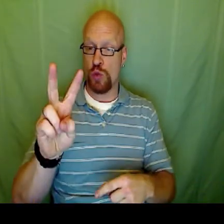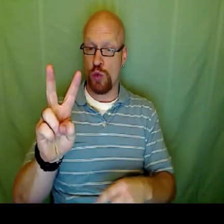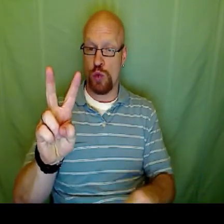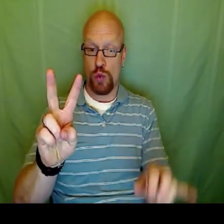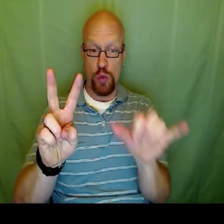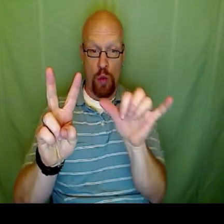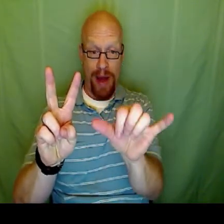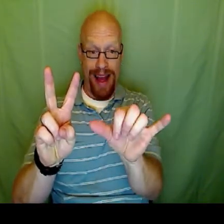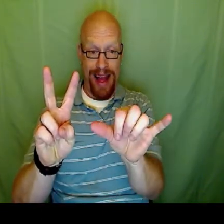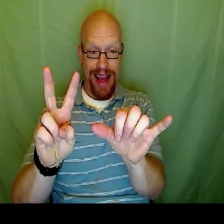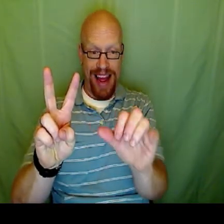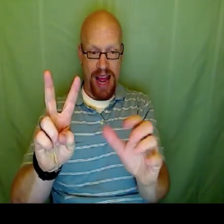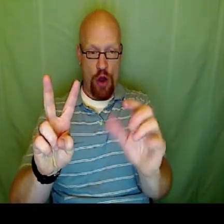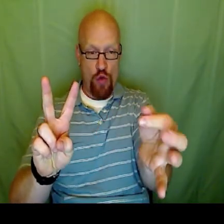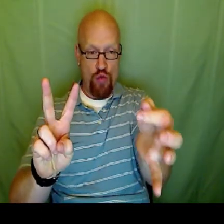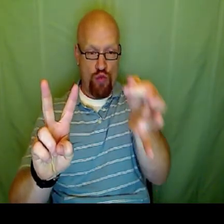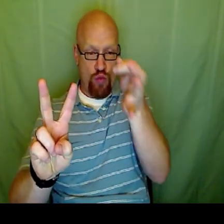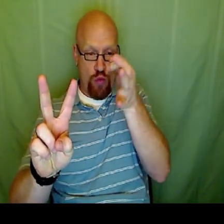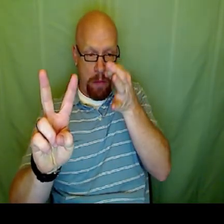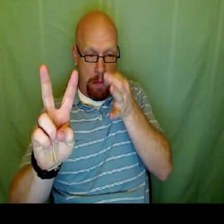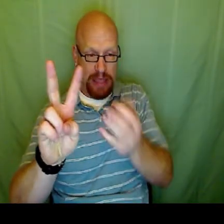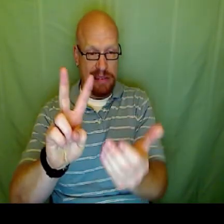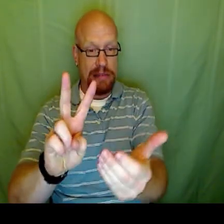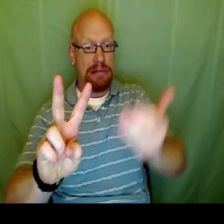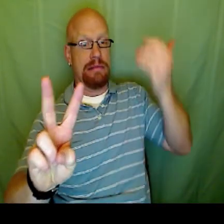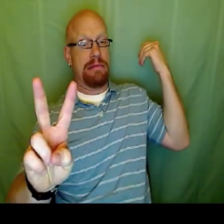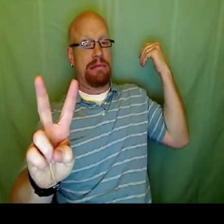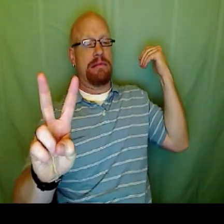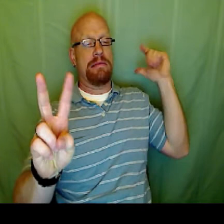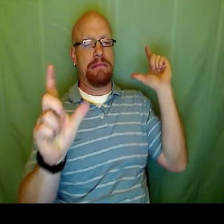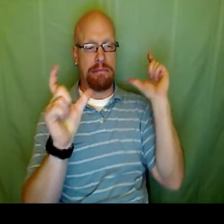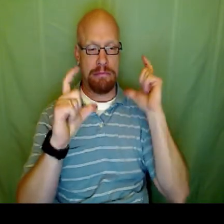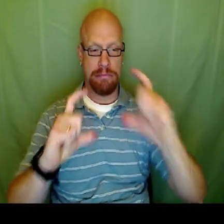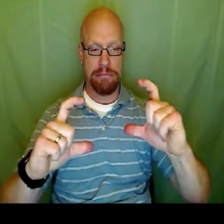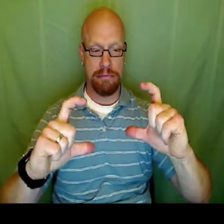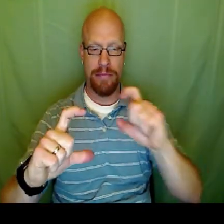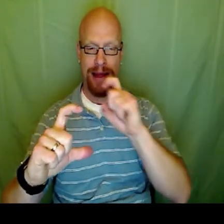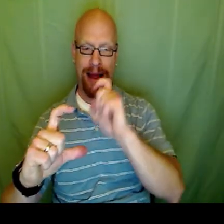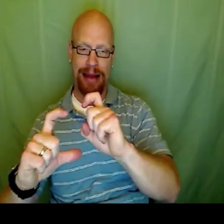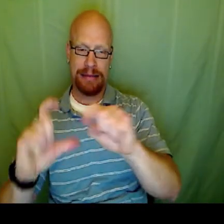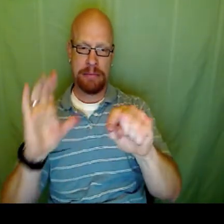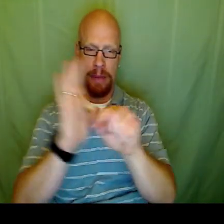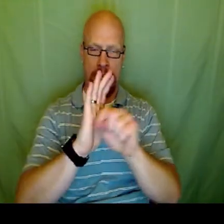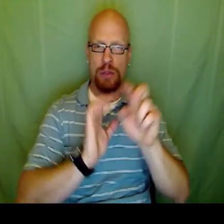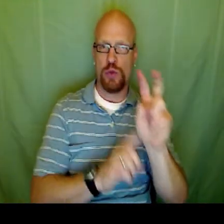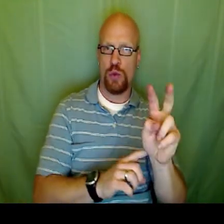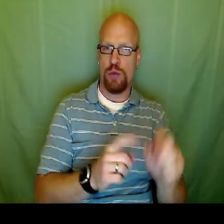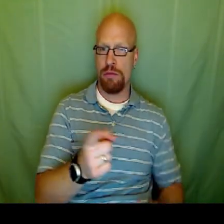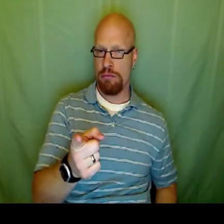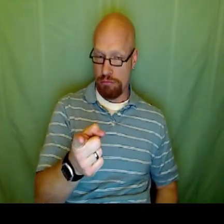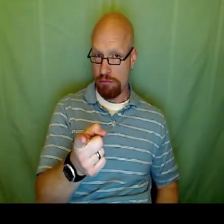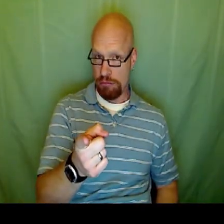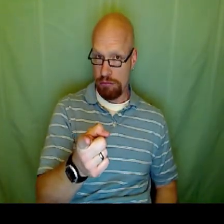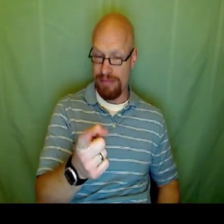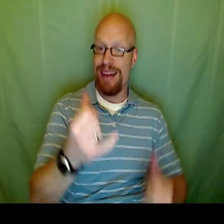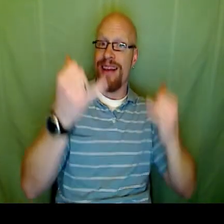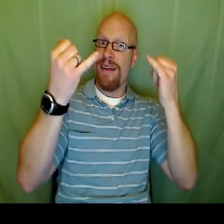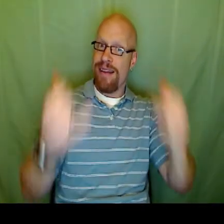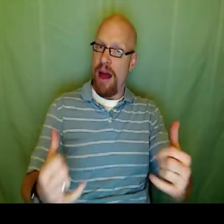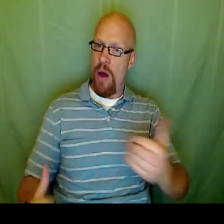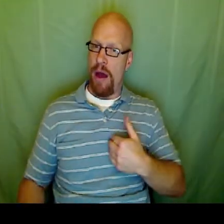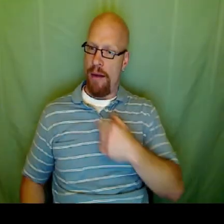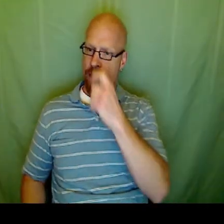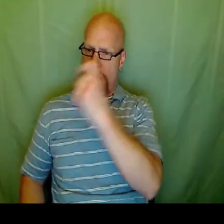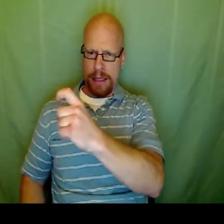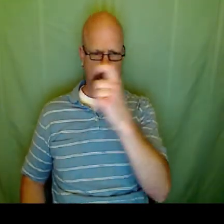x minus 2, and substituted for y into the second equation. So